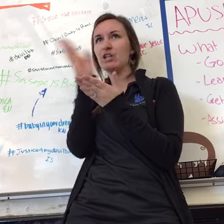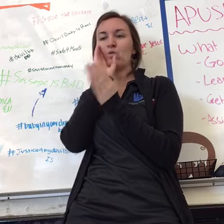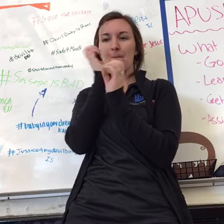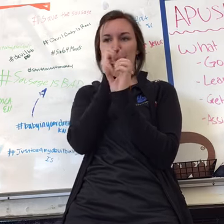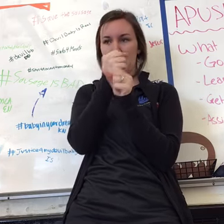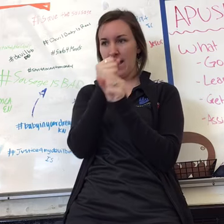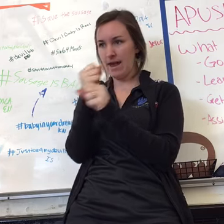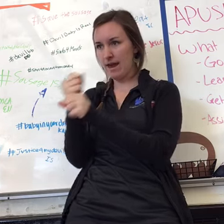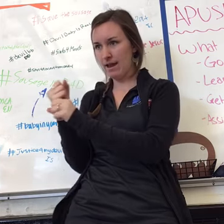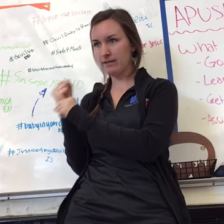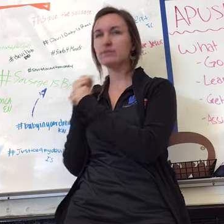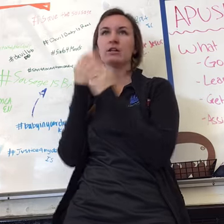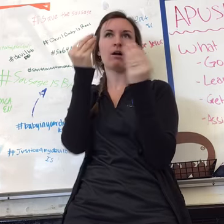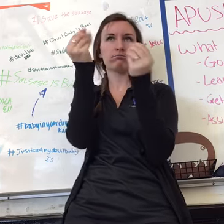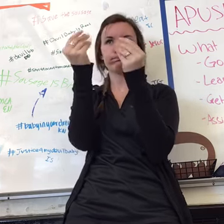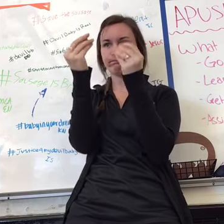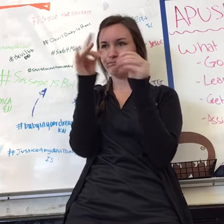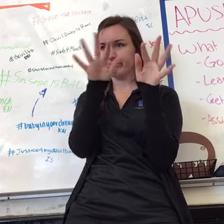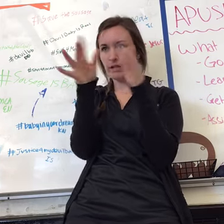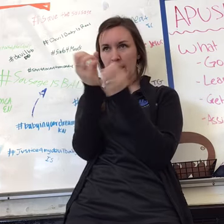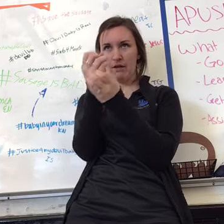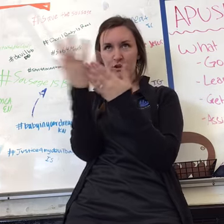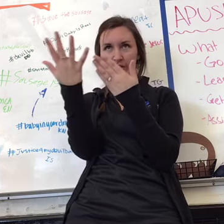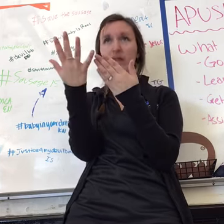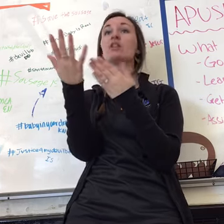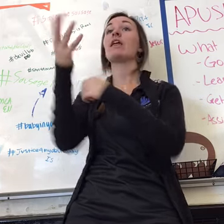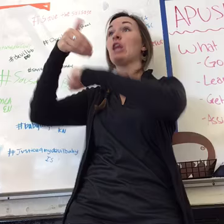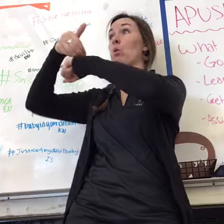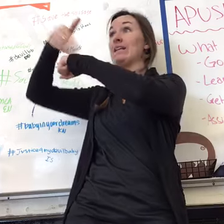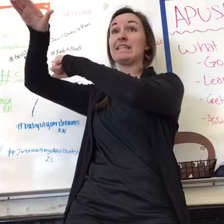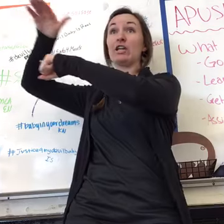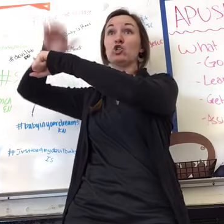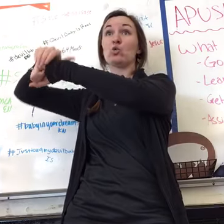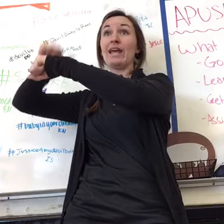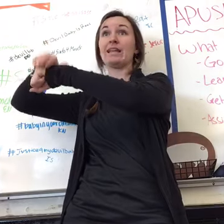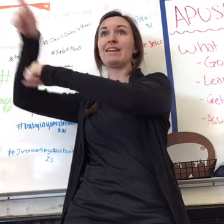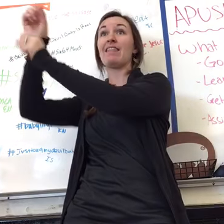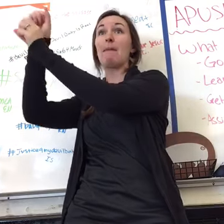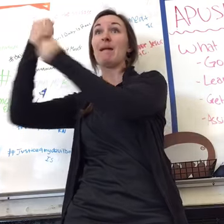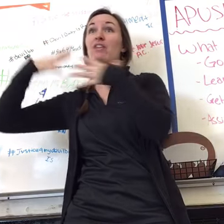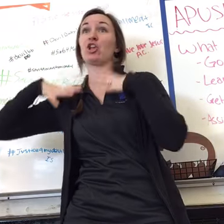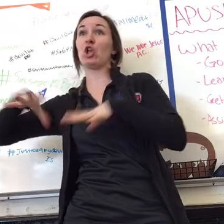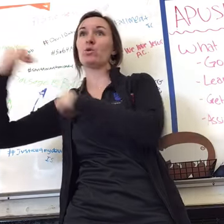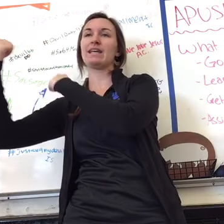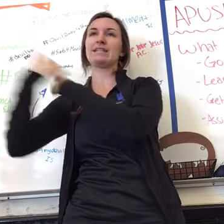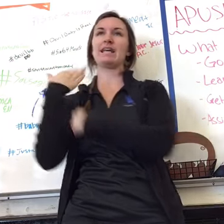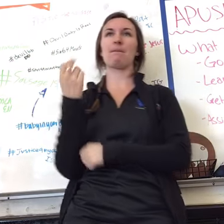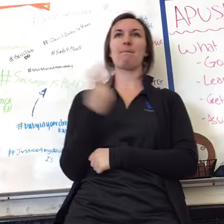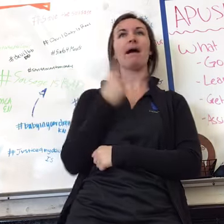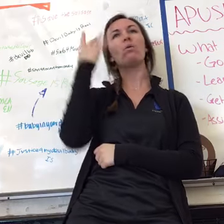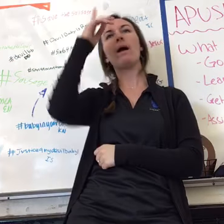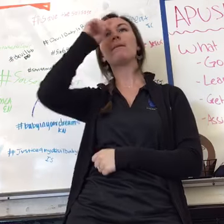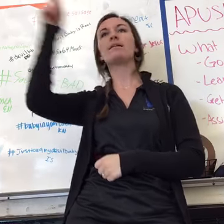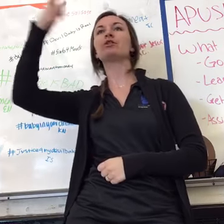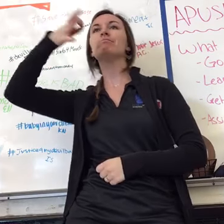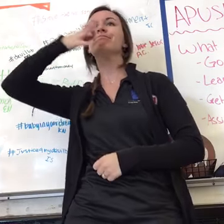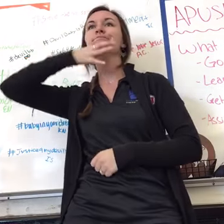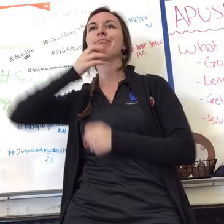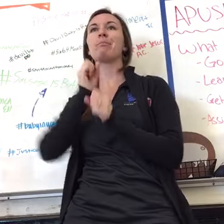makes the clothes because they're better at making the clothes than we are at this point, and then we get it sent back. Once we have in the 1850s, we create a